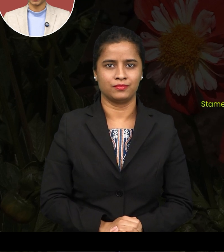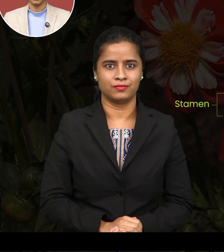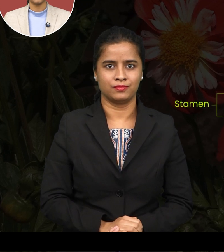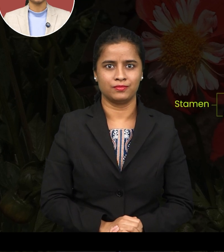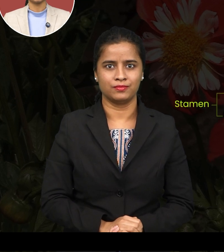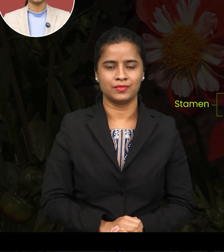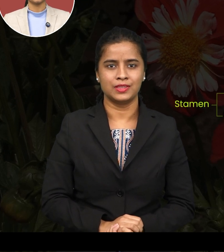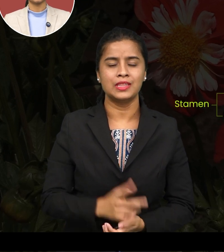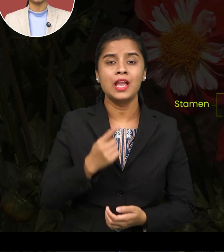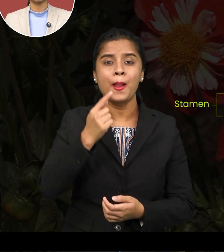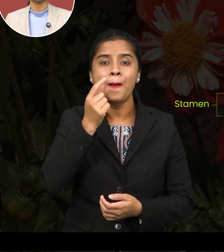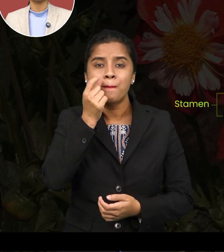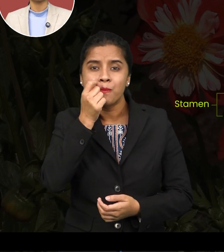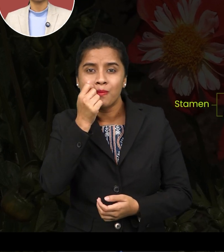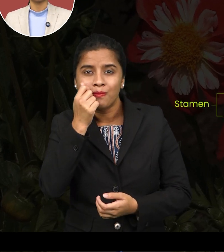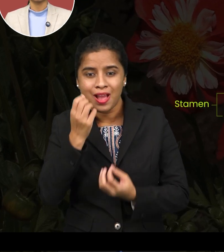stamen,